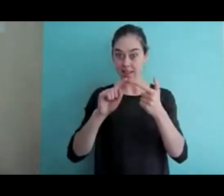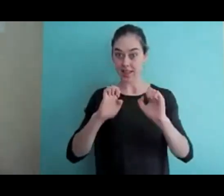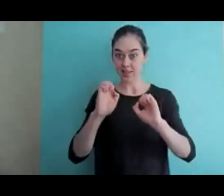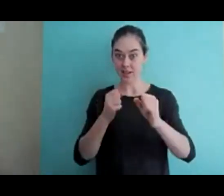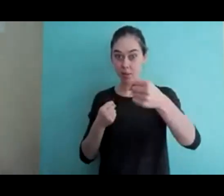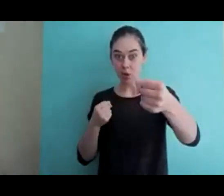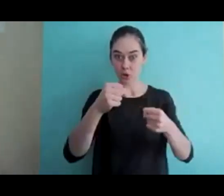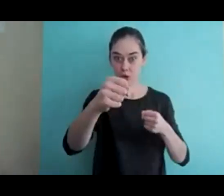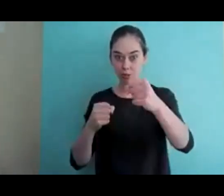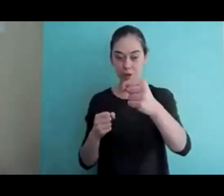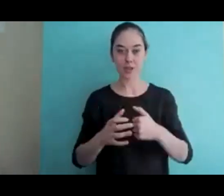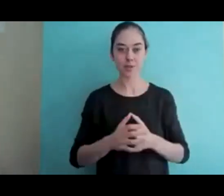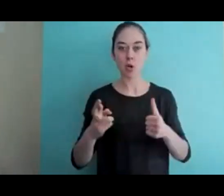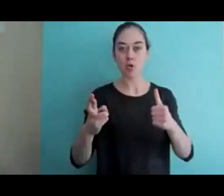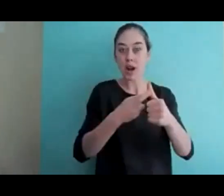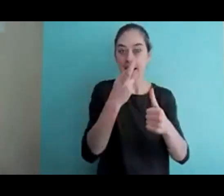Ready?